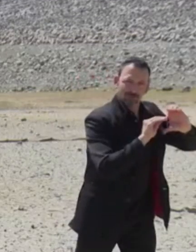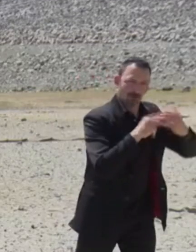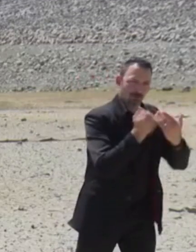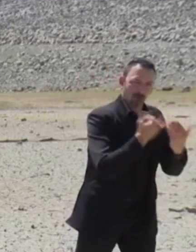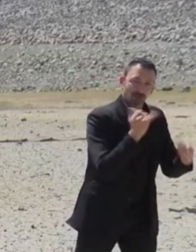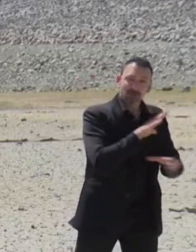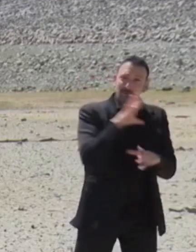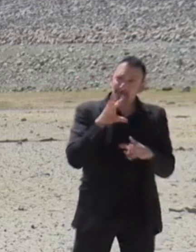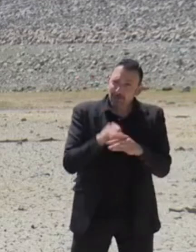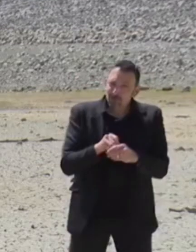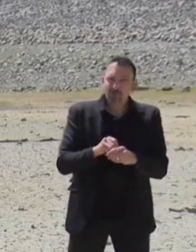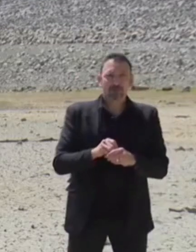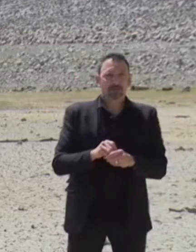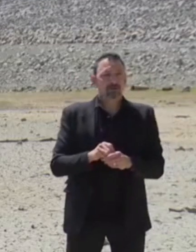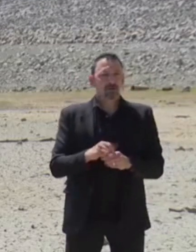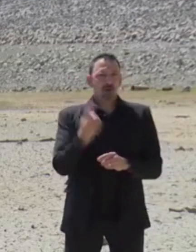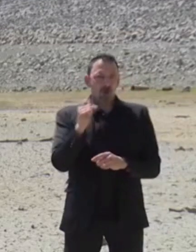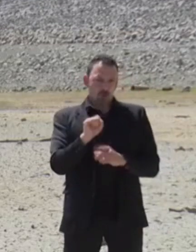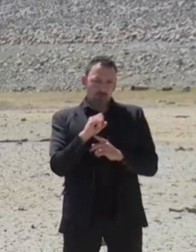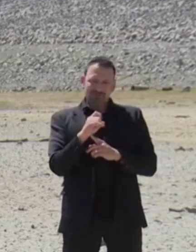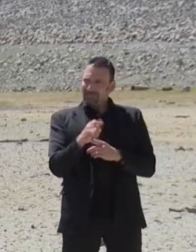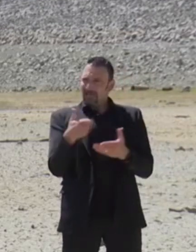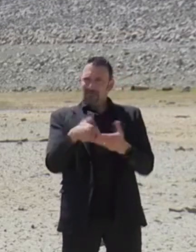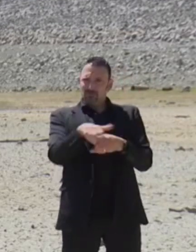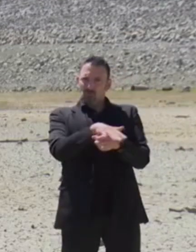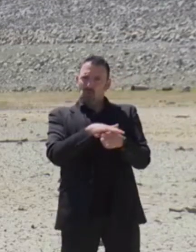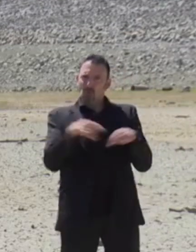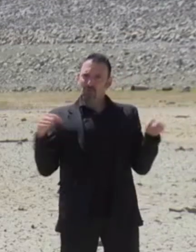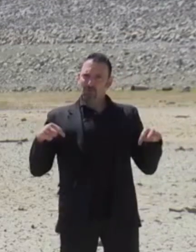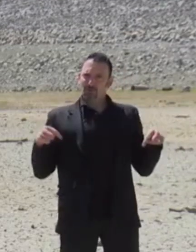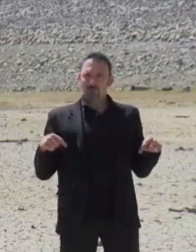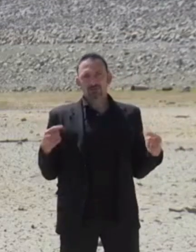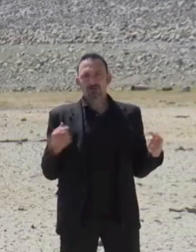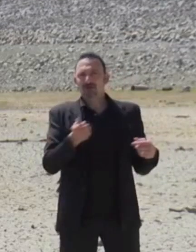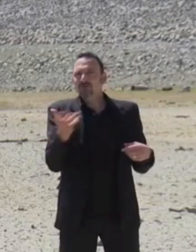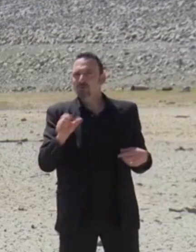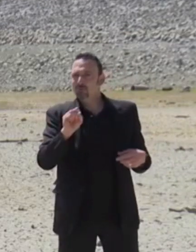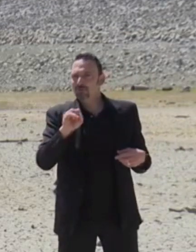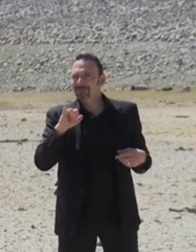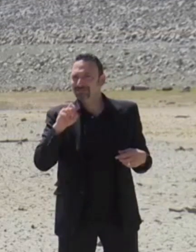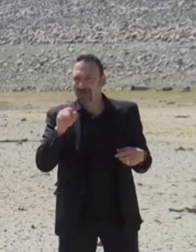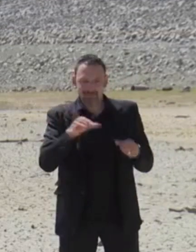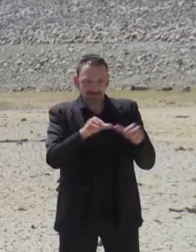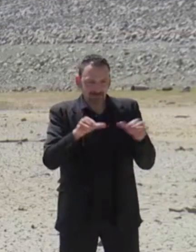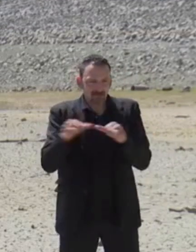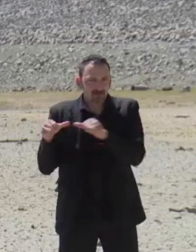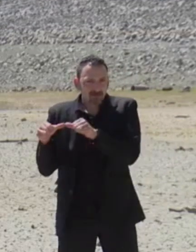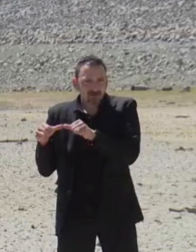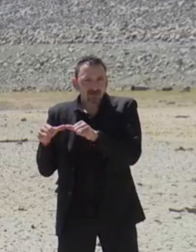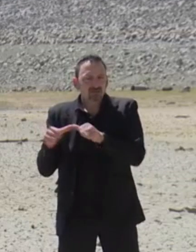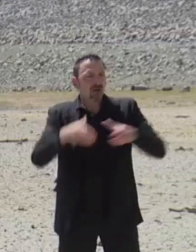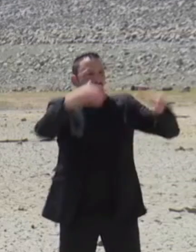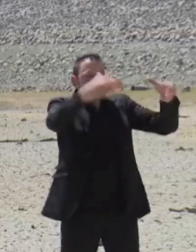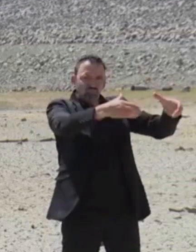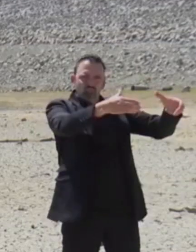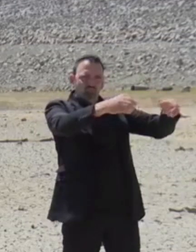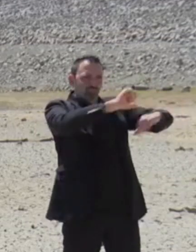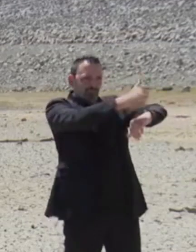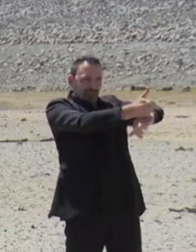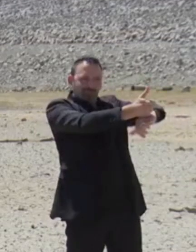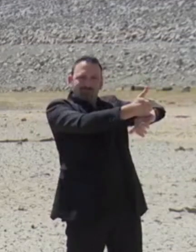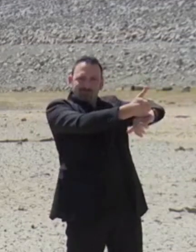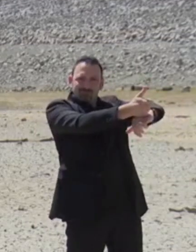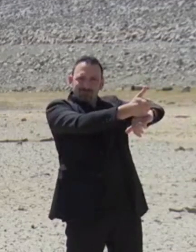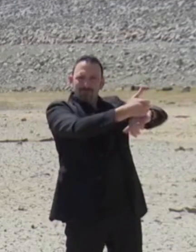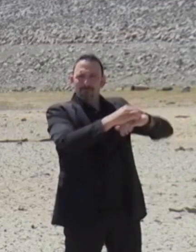including a site not far away from here, sites, an above-ground storage facility that's off